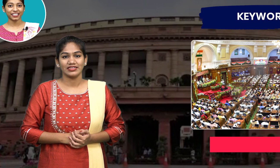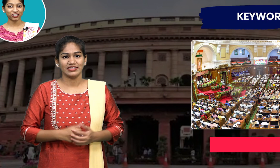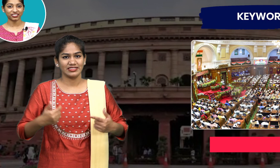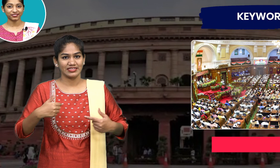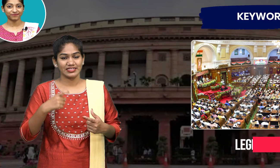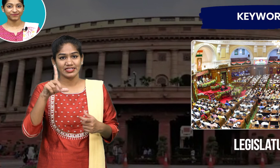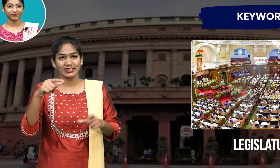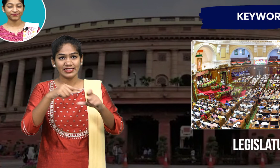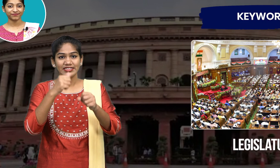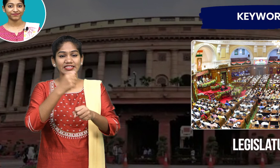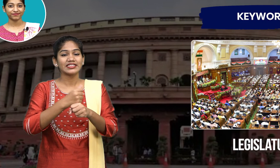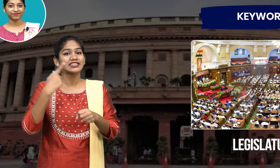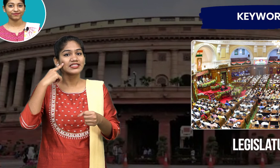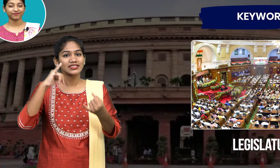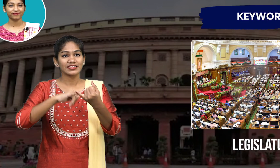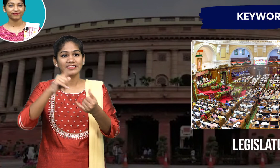Legislature.